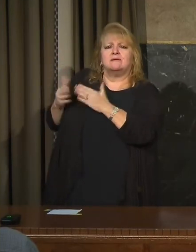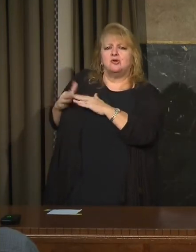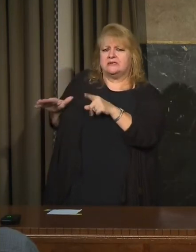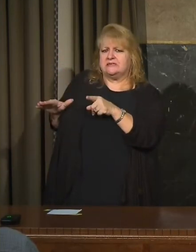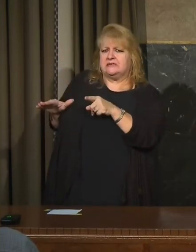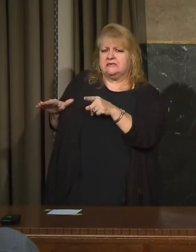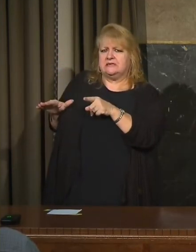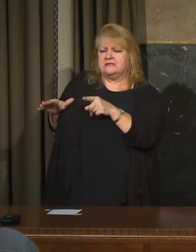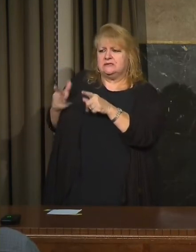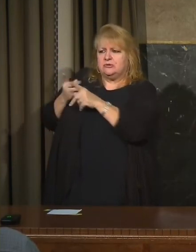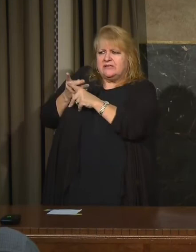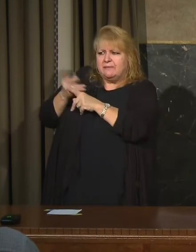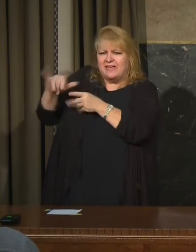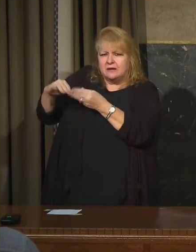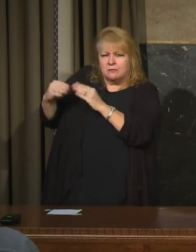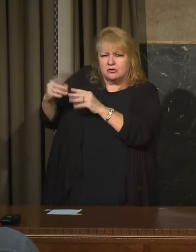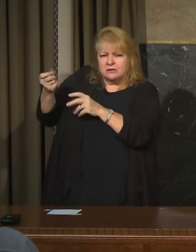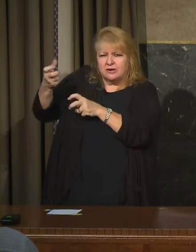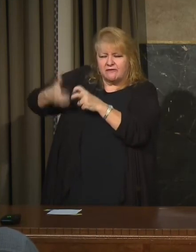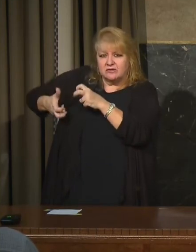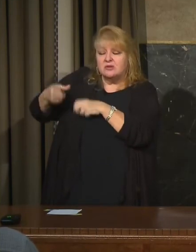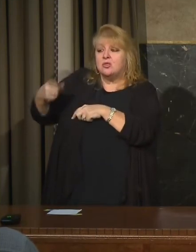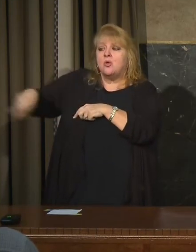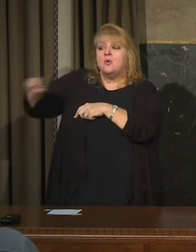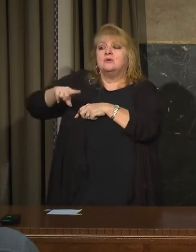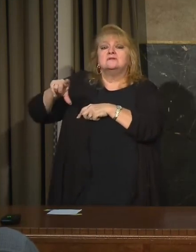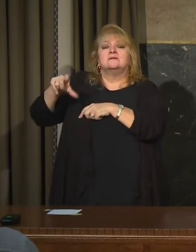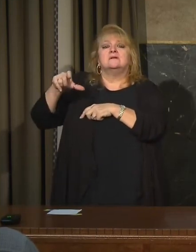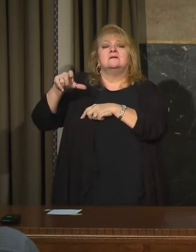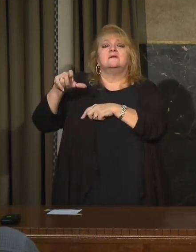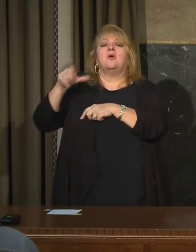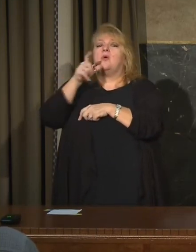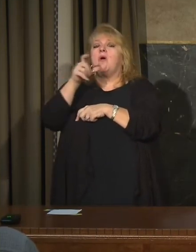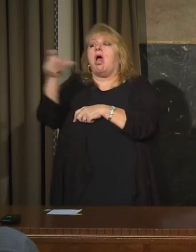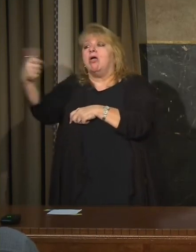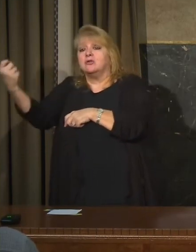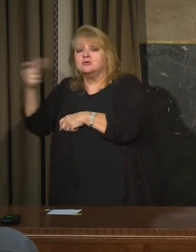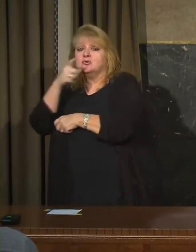specific types of individuals that have received it, we don't have great data on that yet.